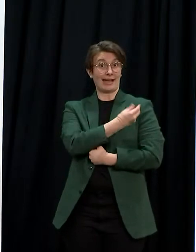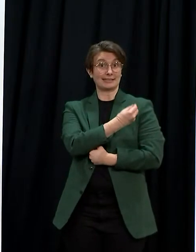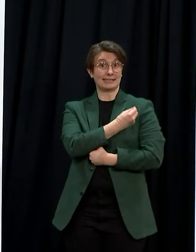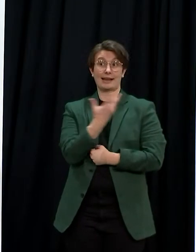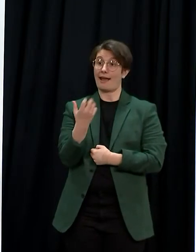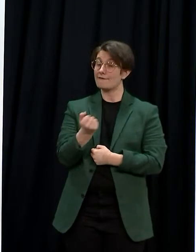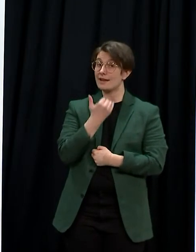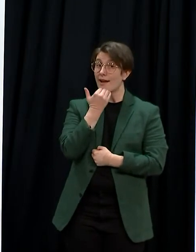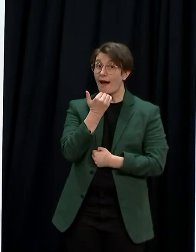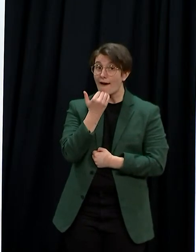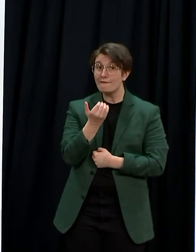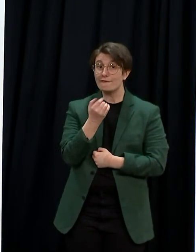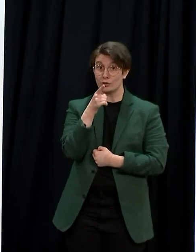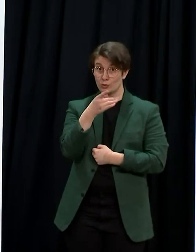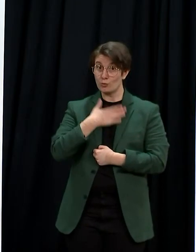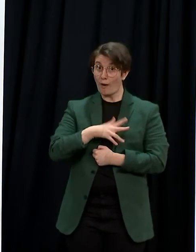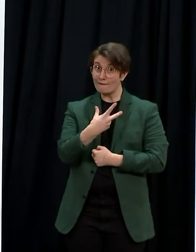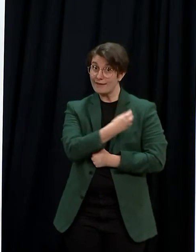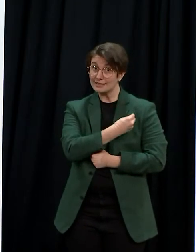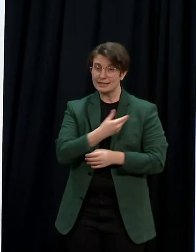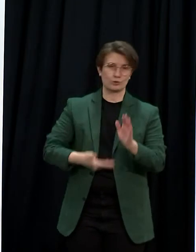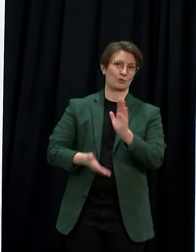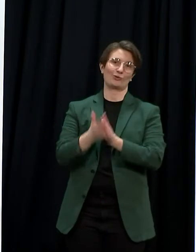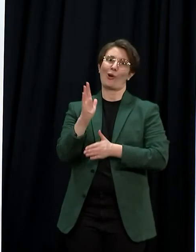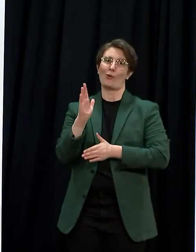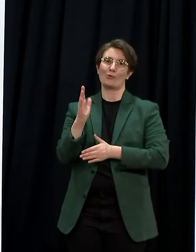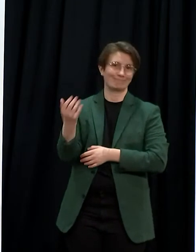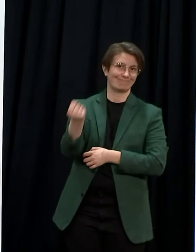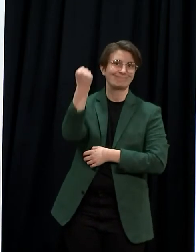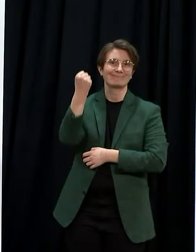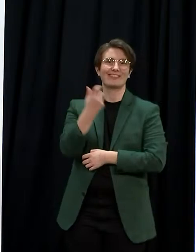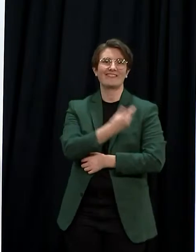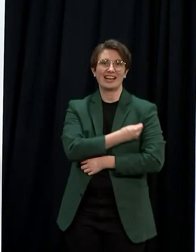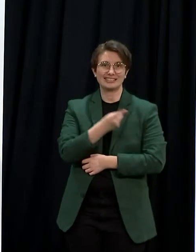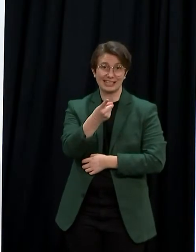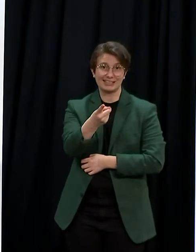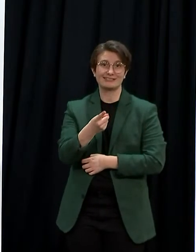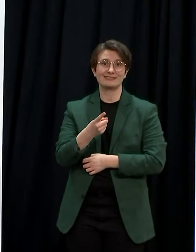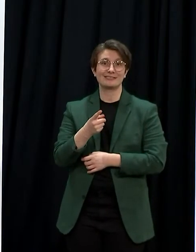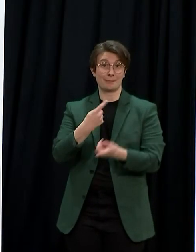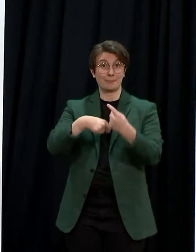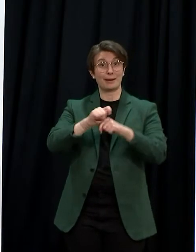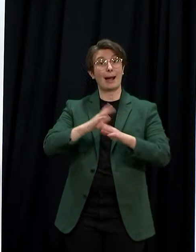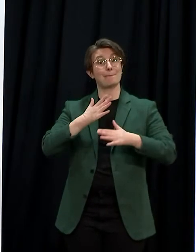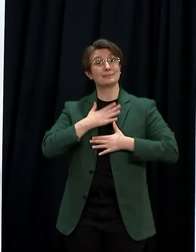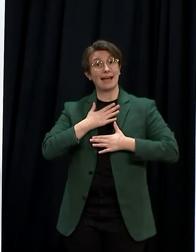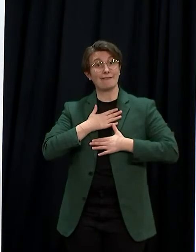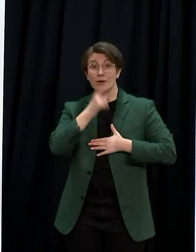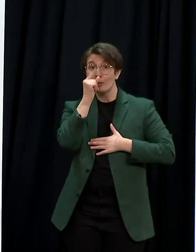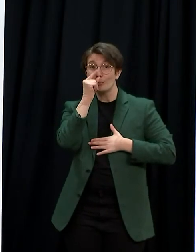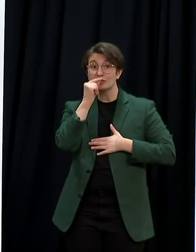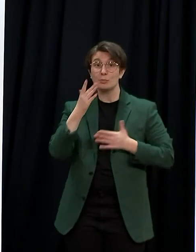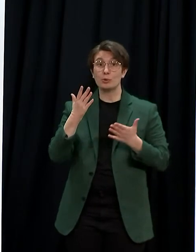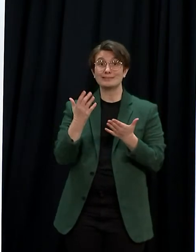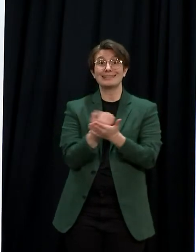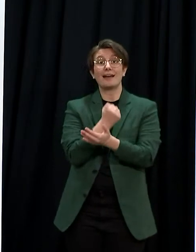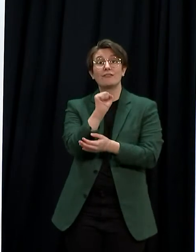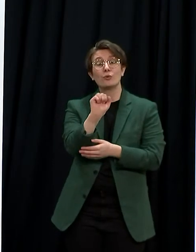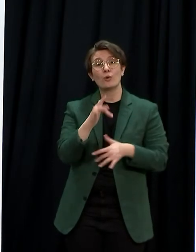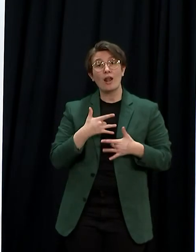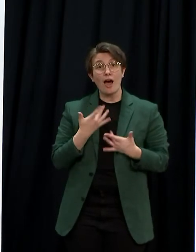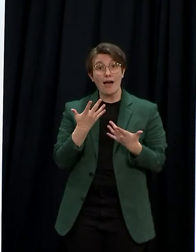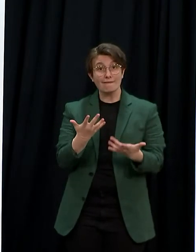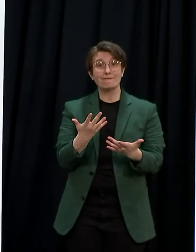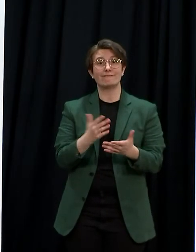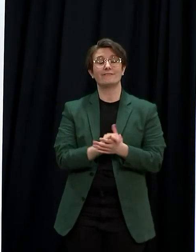get vaccinated, and be safe. It could literally save your life. You can see the difference vaccines are making